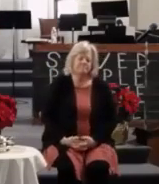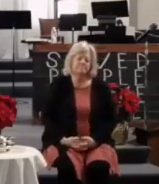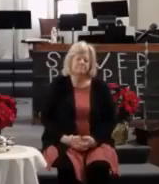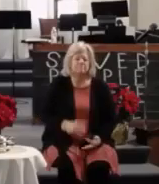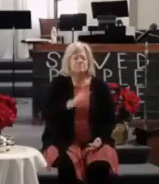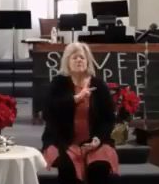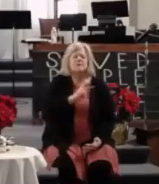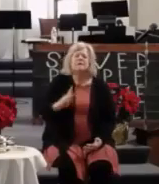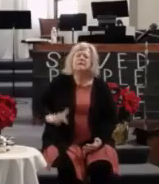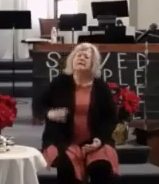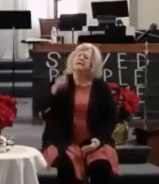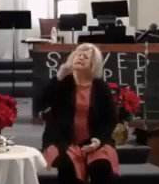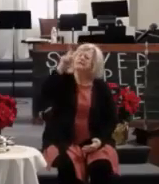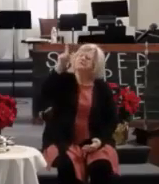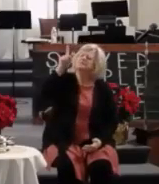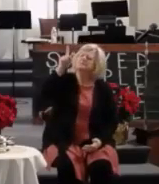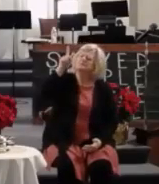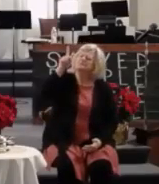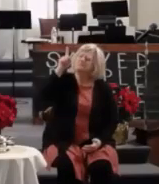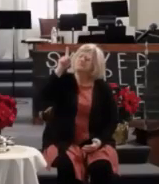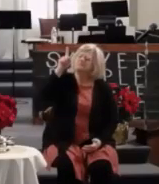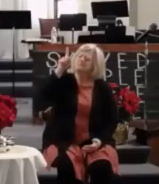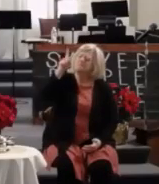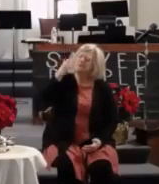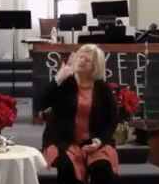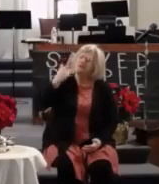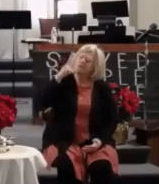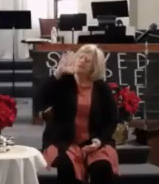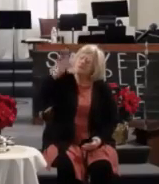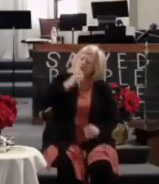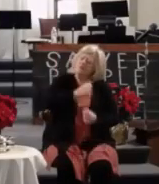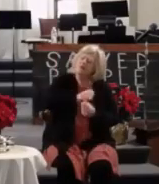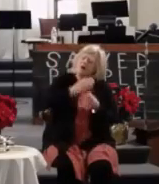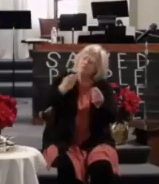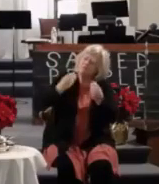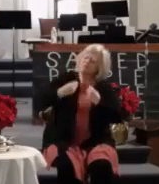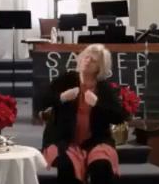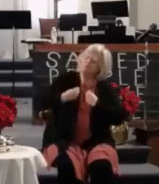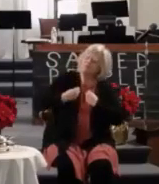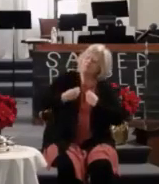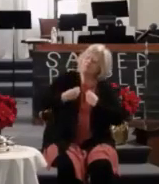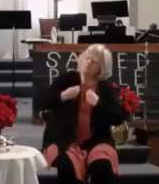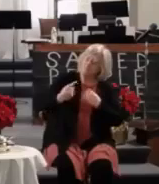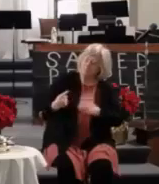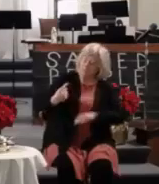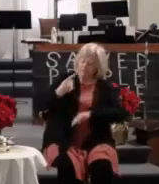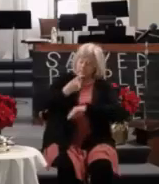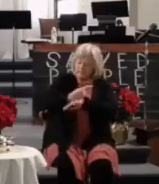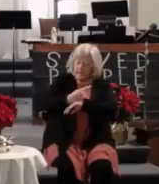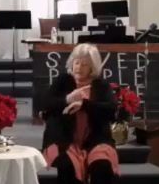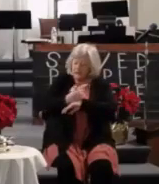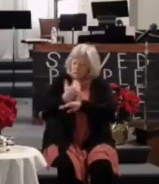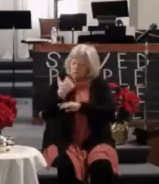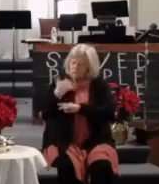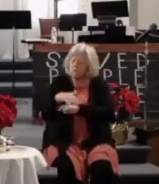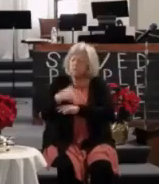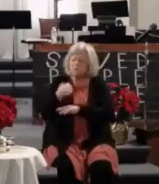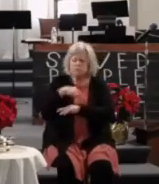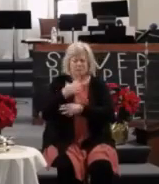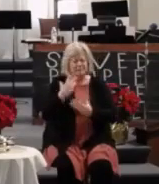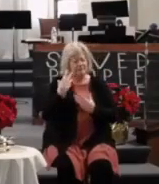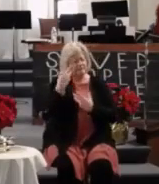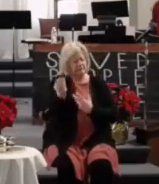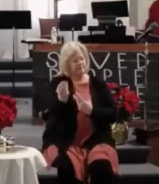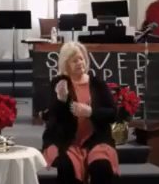King of glory, thank you for revealing your love to us. Today, in a powerful way, as we leave this